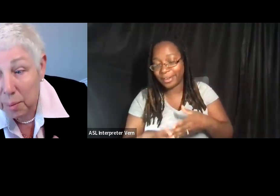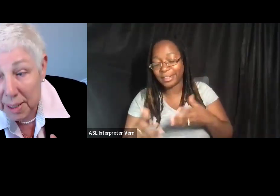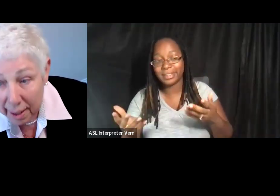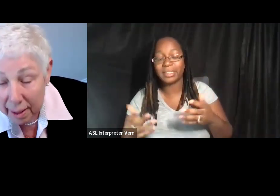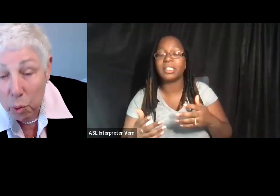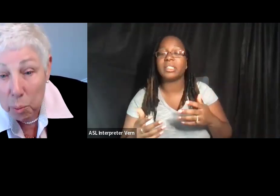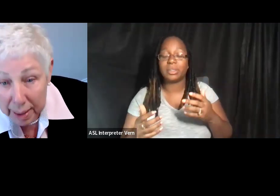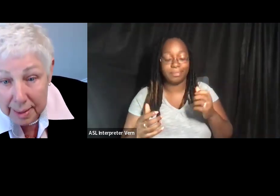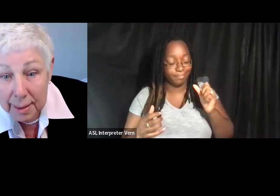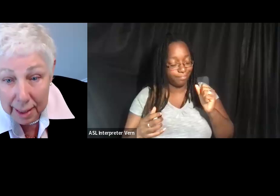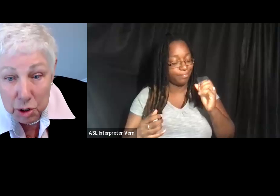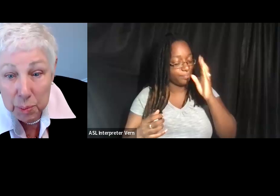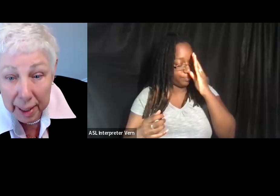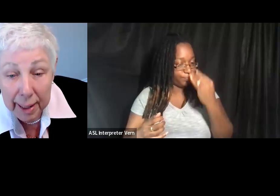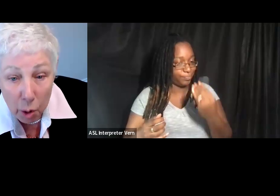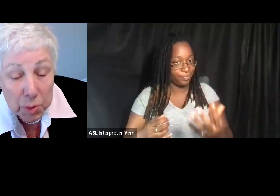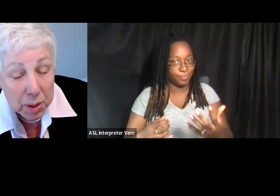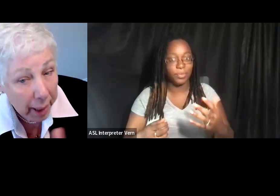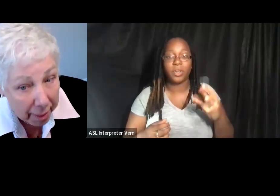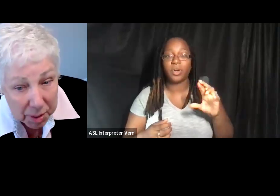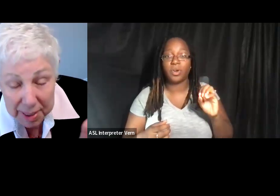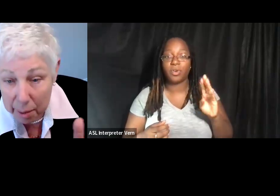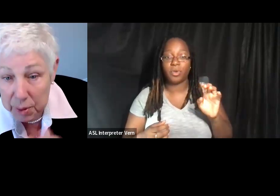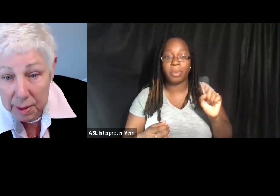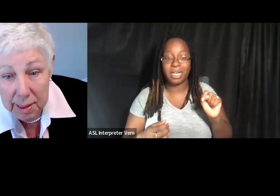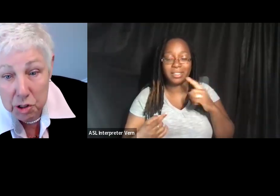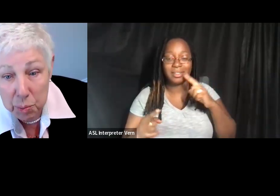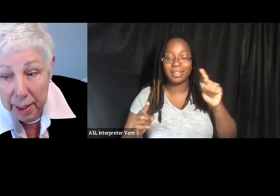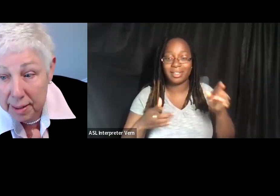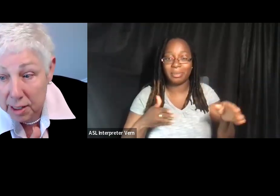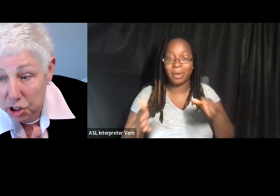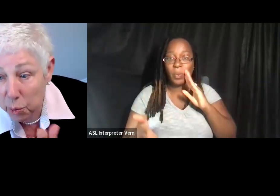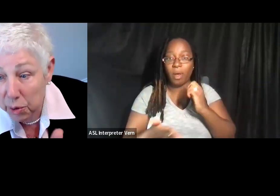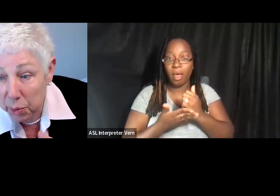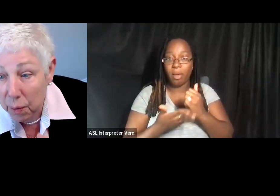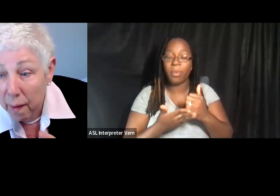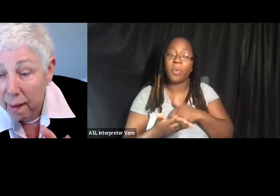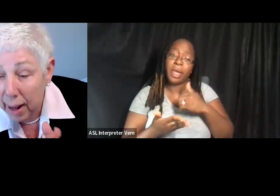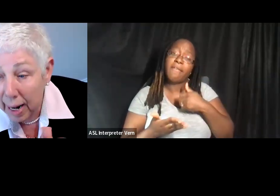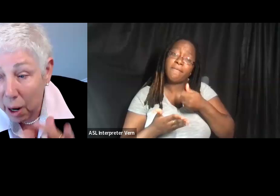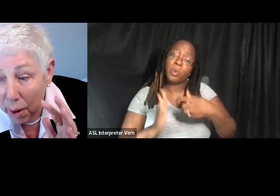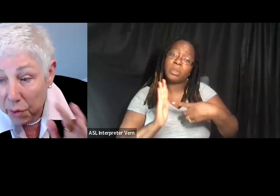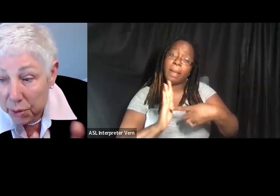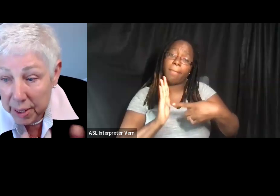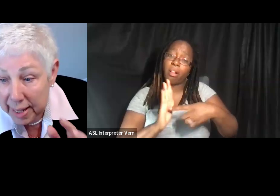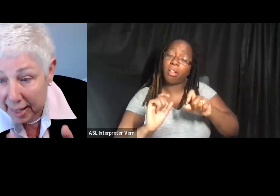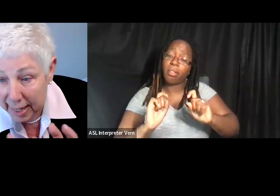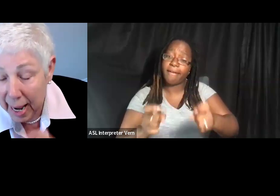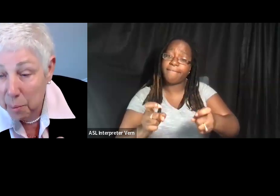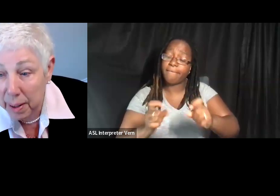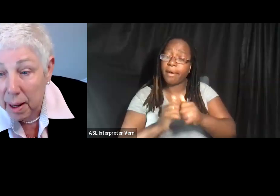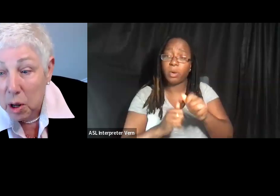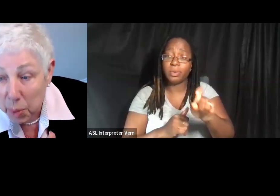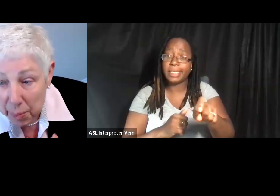So let me tell you, robust succession planning helps. And we have some sample succession plans to share with you. However you need that